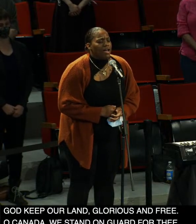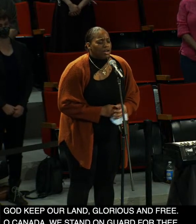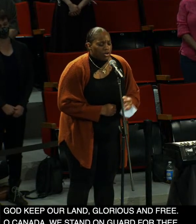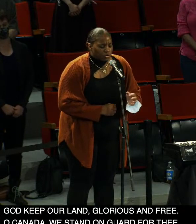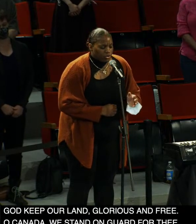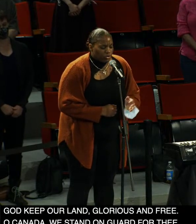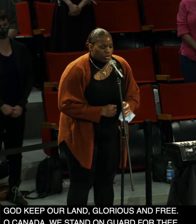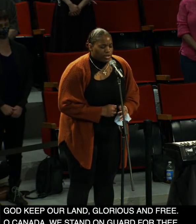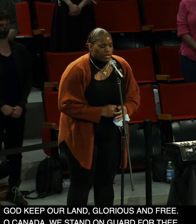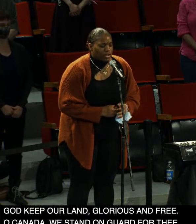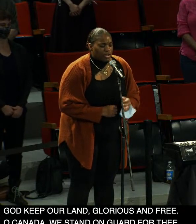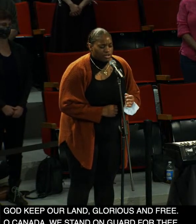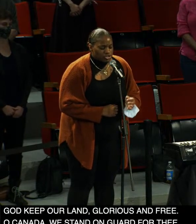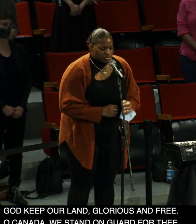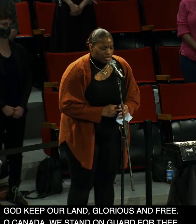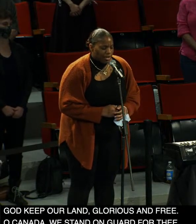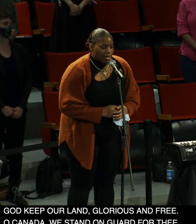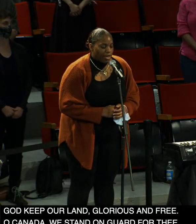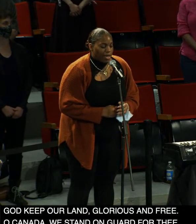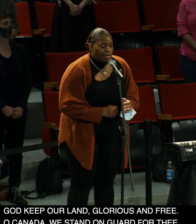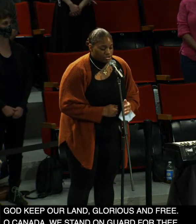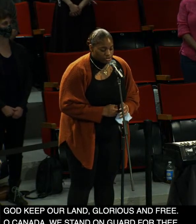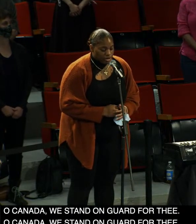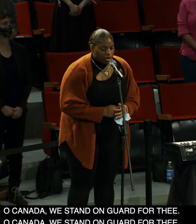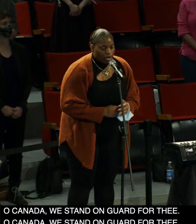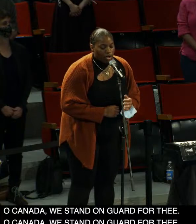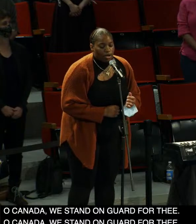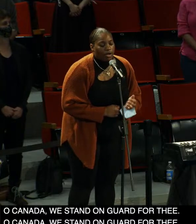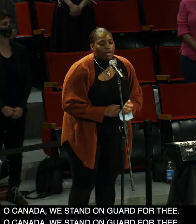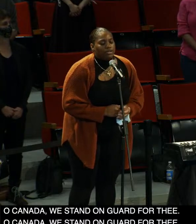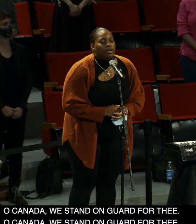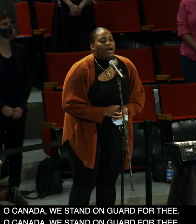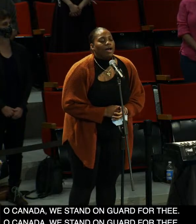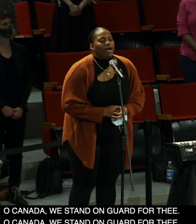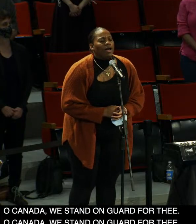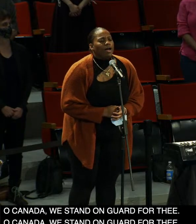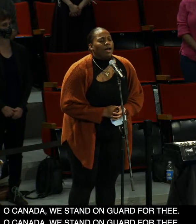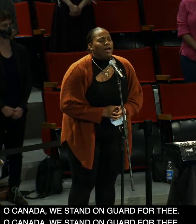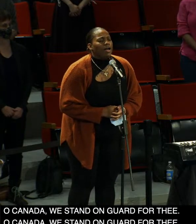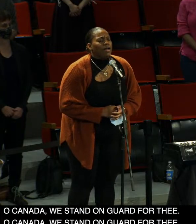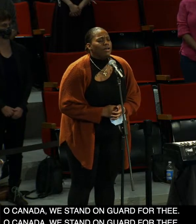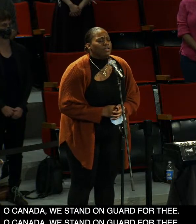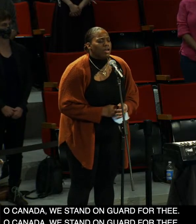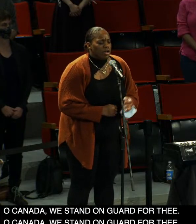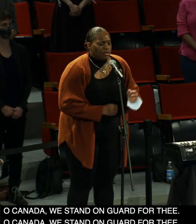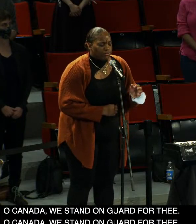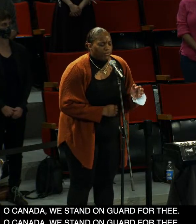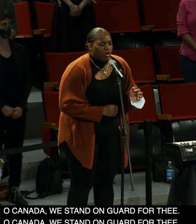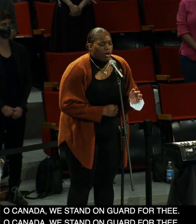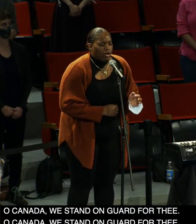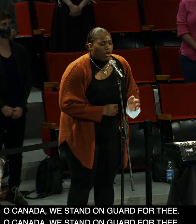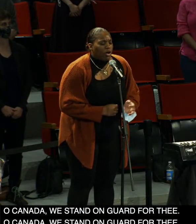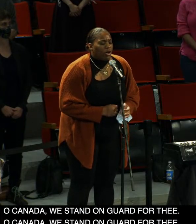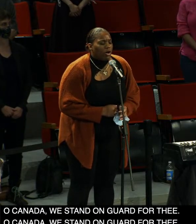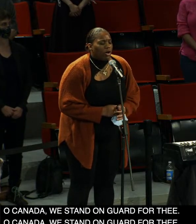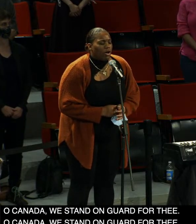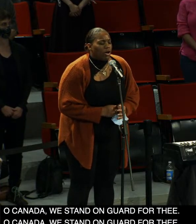Canada, we stand on guard